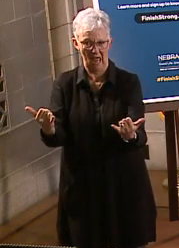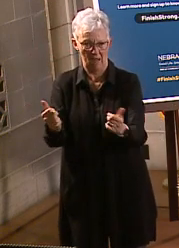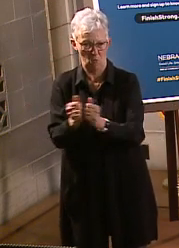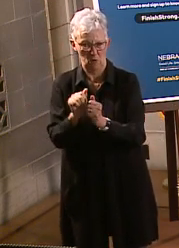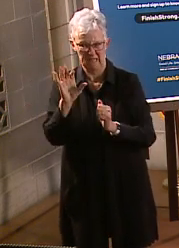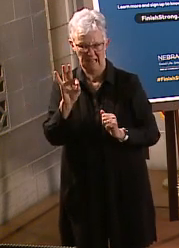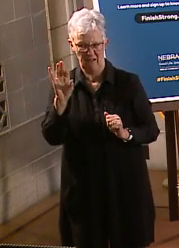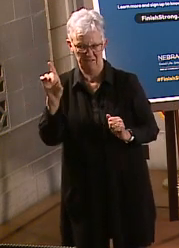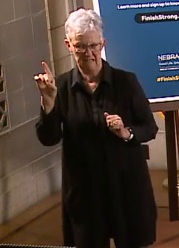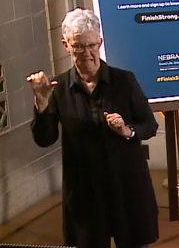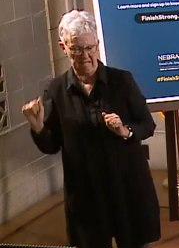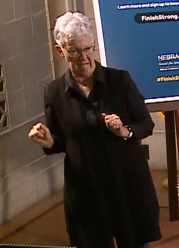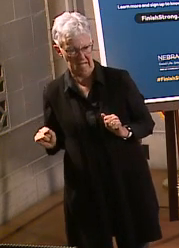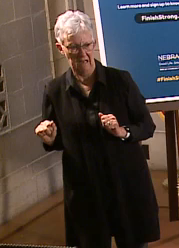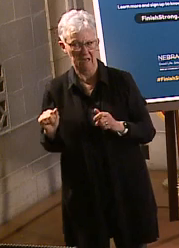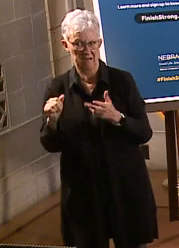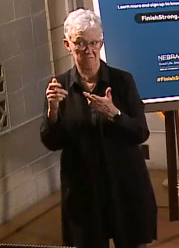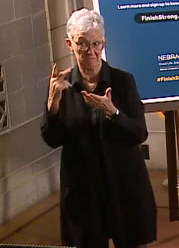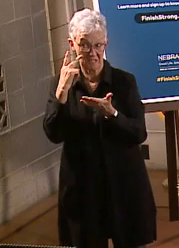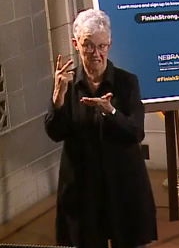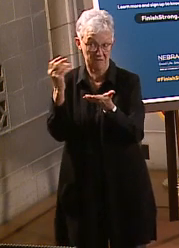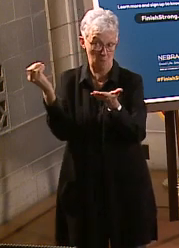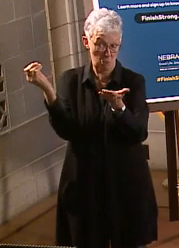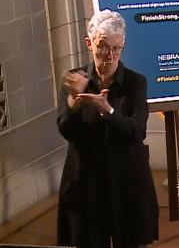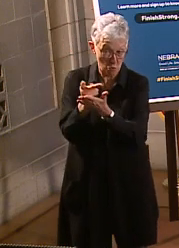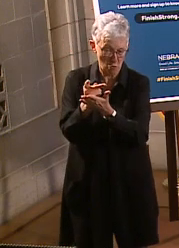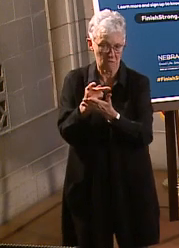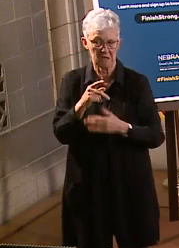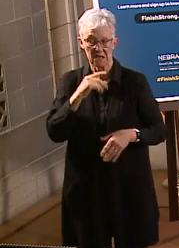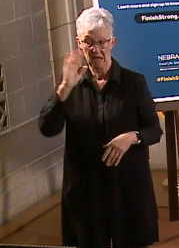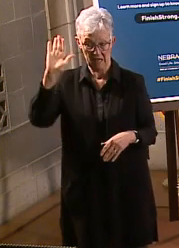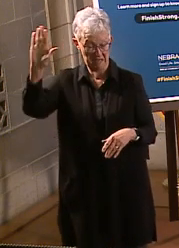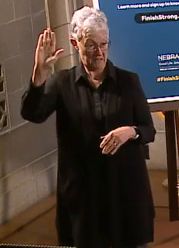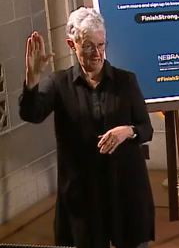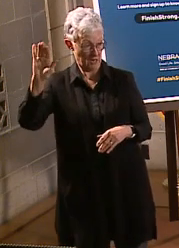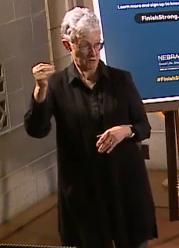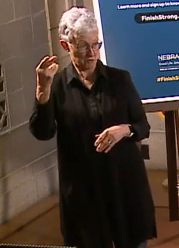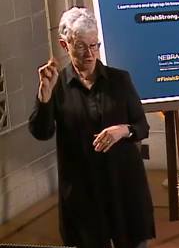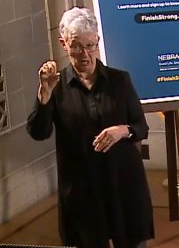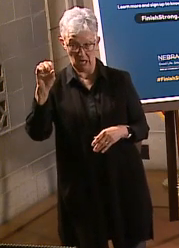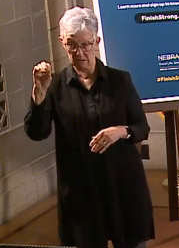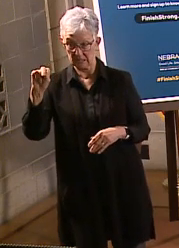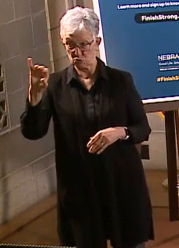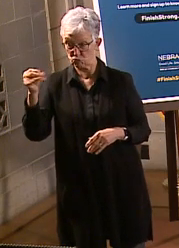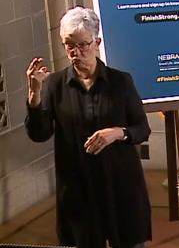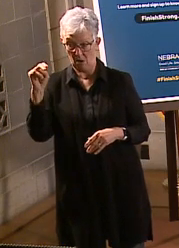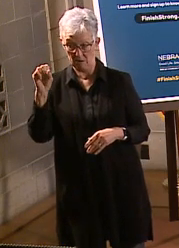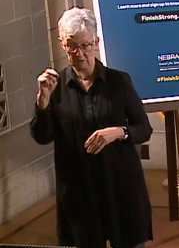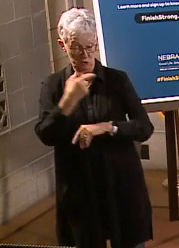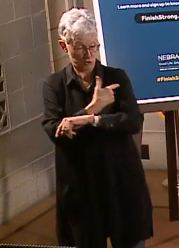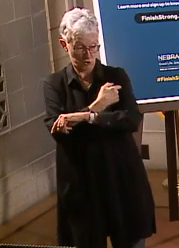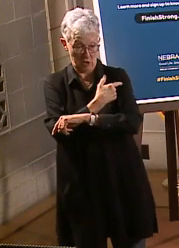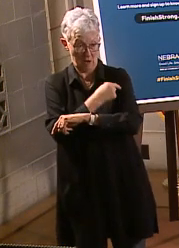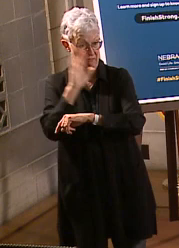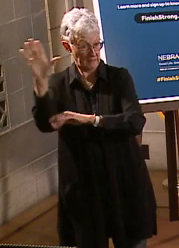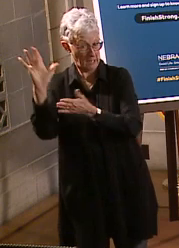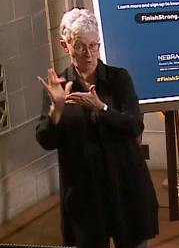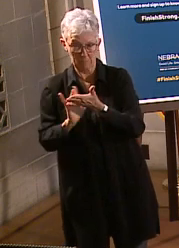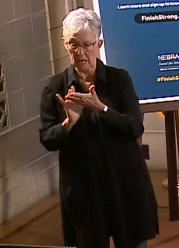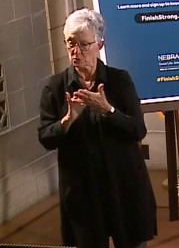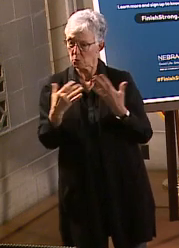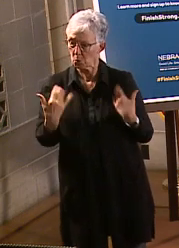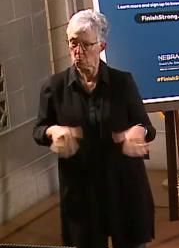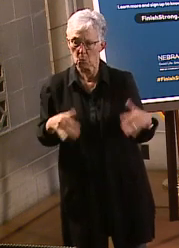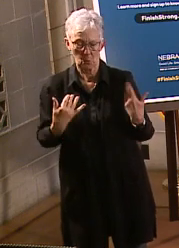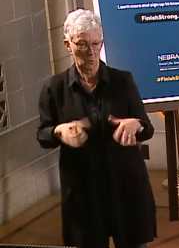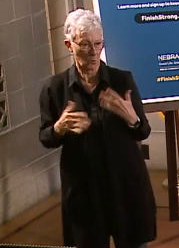have seen some of the information out there from Johnson & Johnson. It's very good news. Again, very effective when we're talking